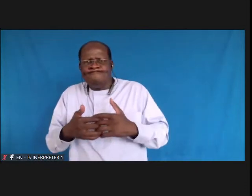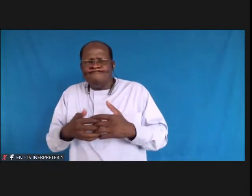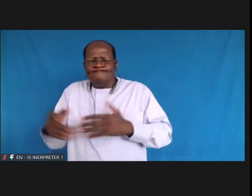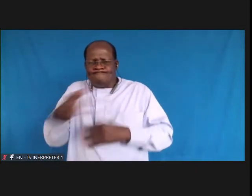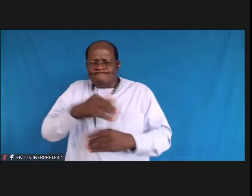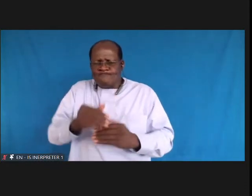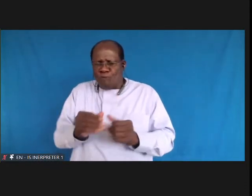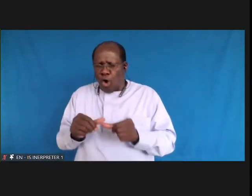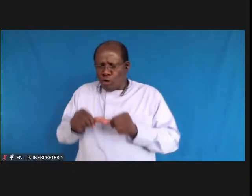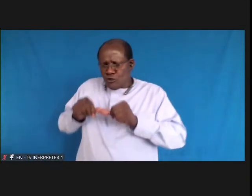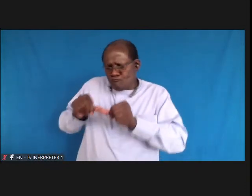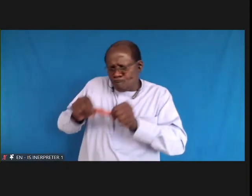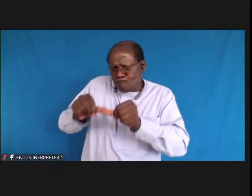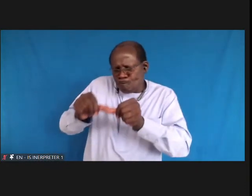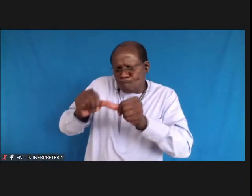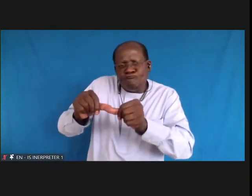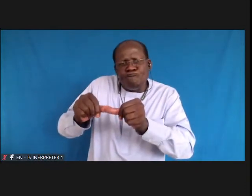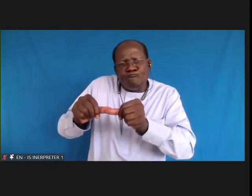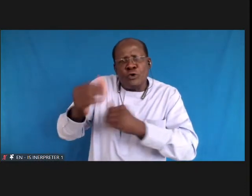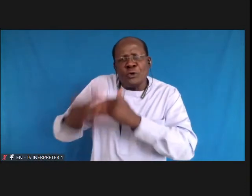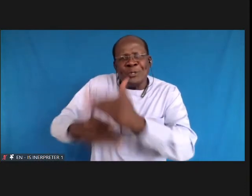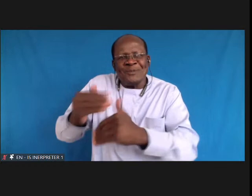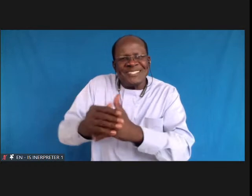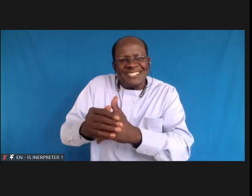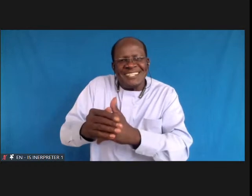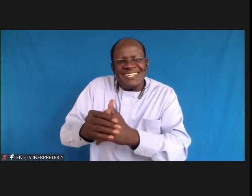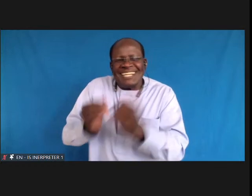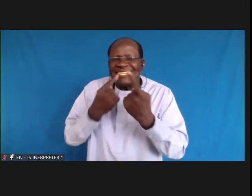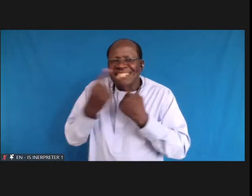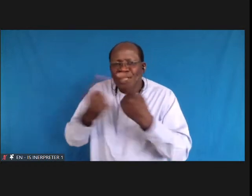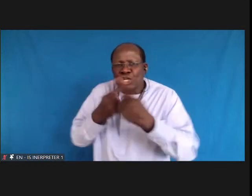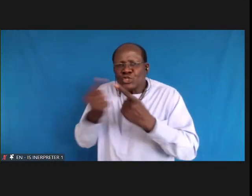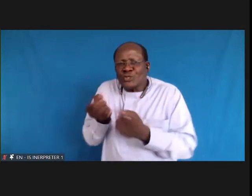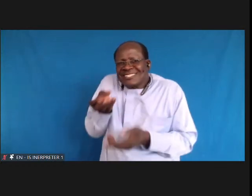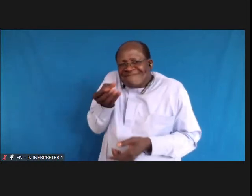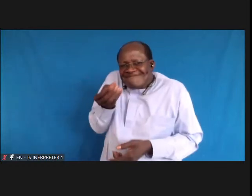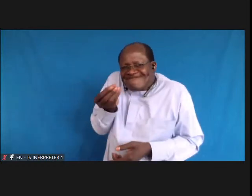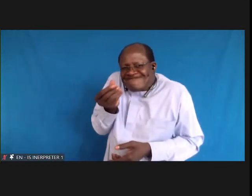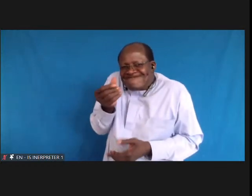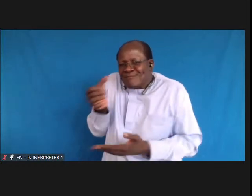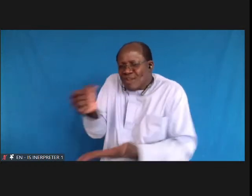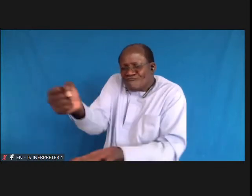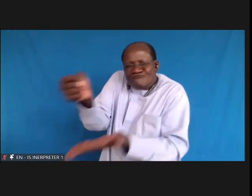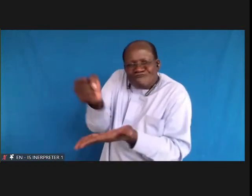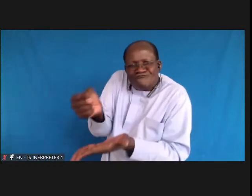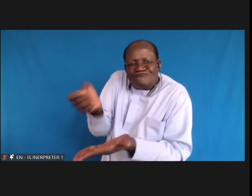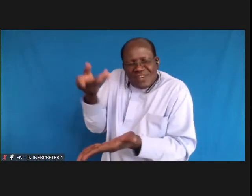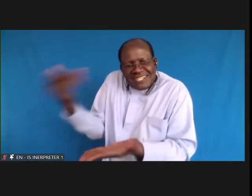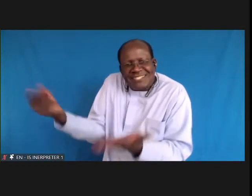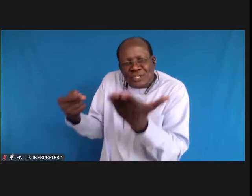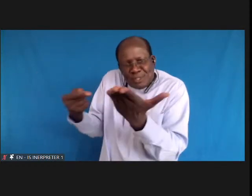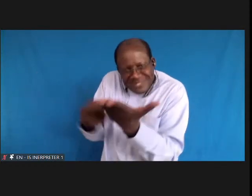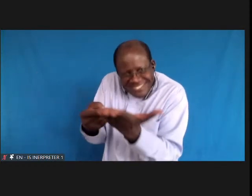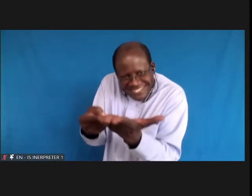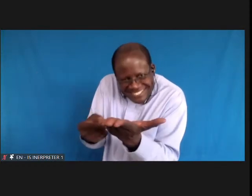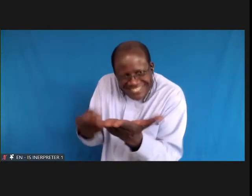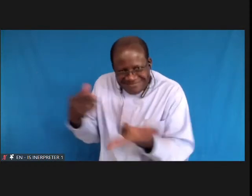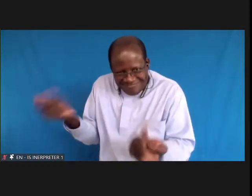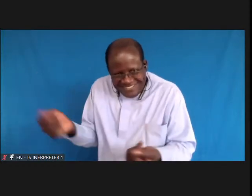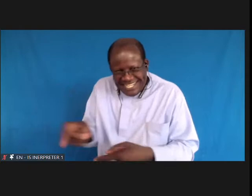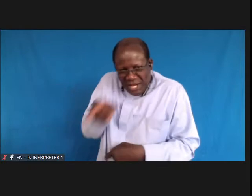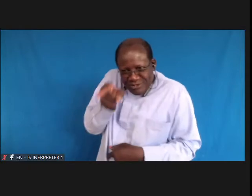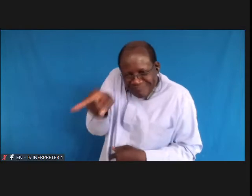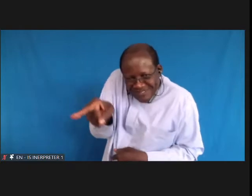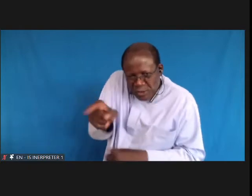continuity of the process, and talking about financial and technical mechanism? Mr. Mayor, you have 5 minutes to respond to the